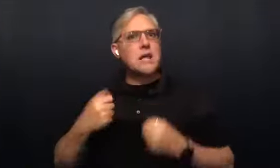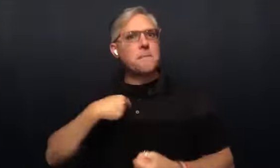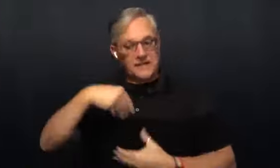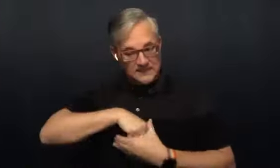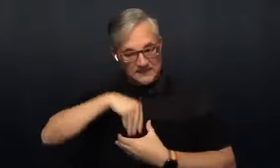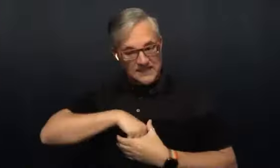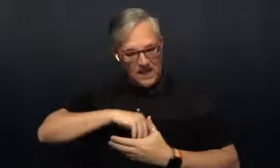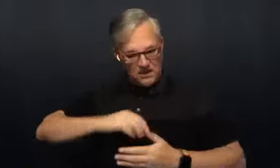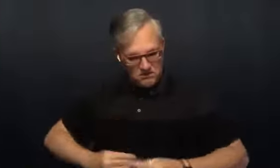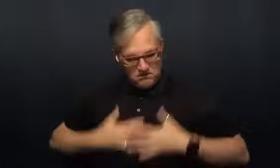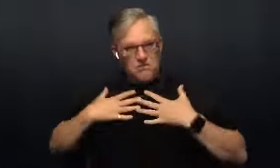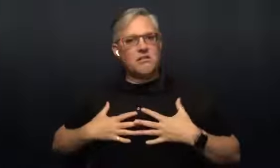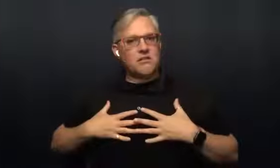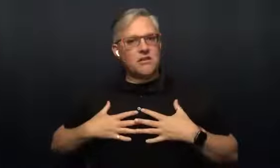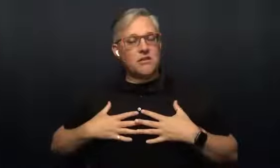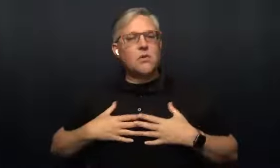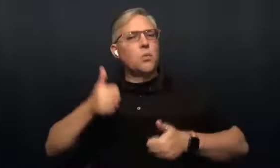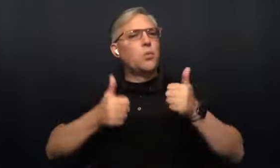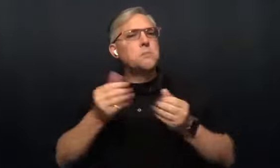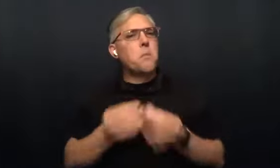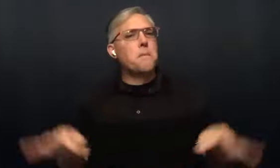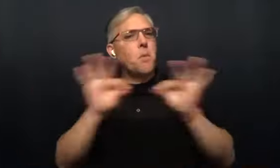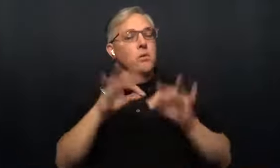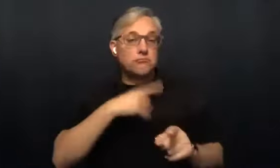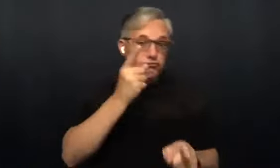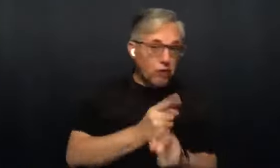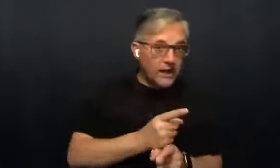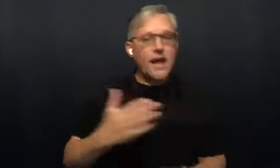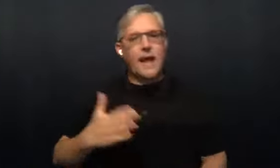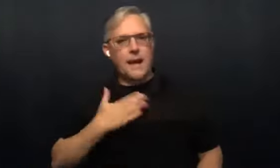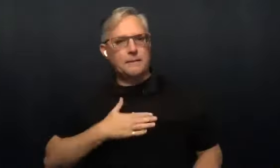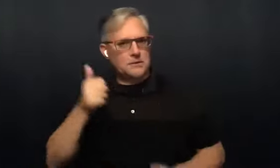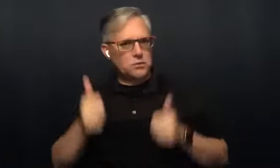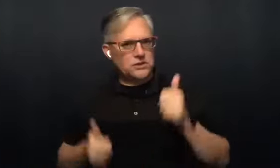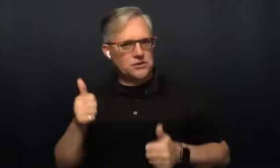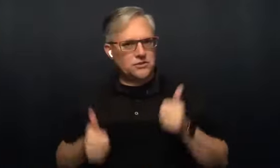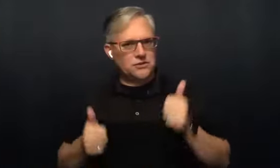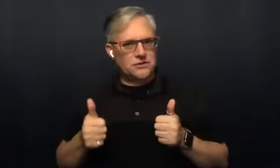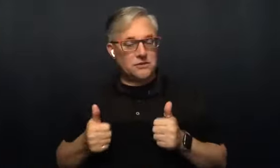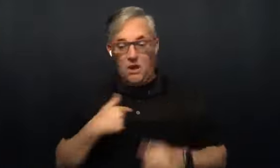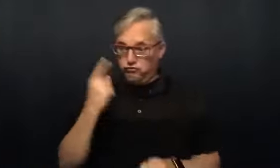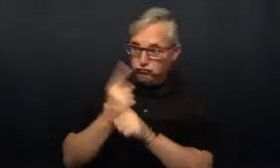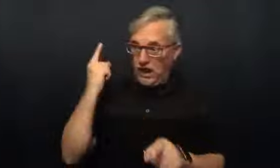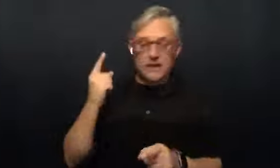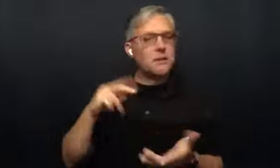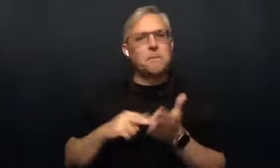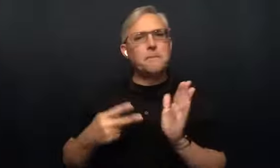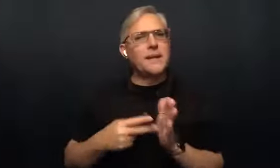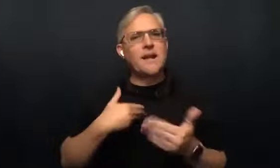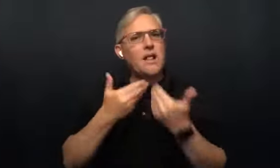right or I want to be happy? Because I was losing my program of recovery being right. And I was being a victim, a villain, and a volunteer.